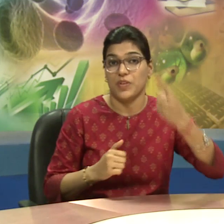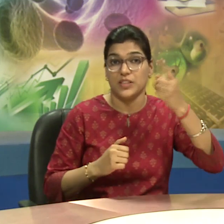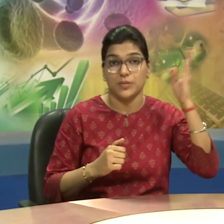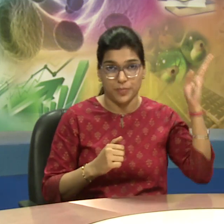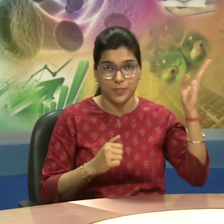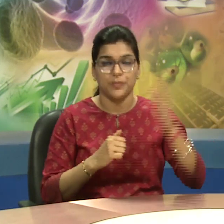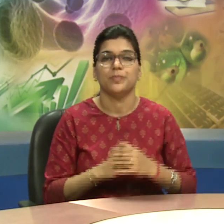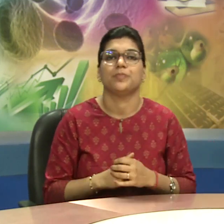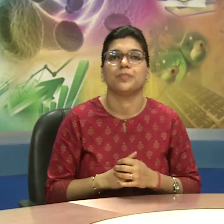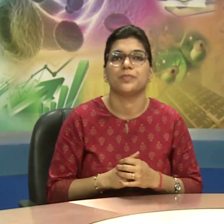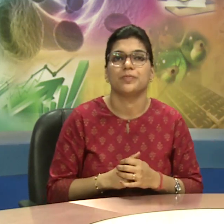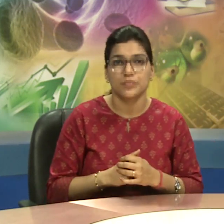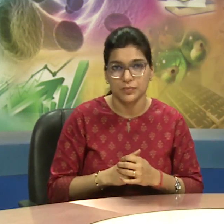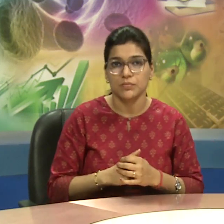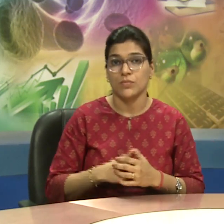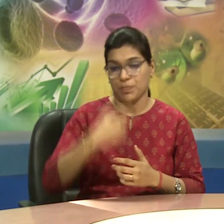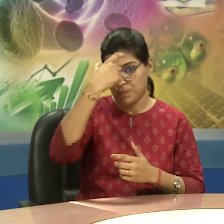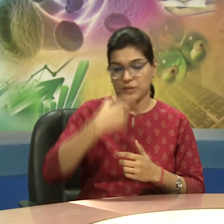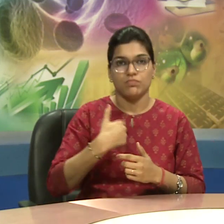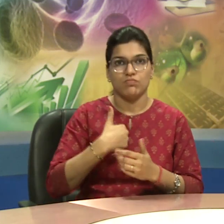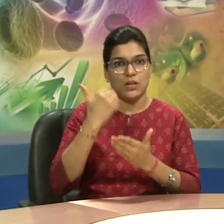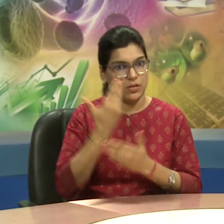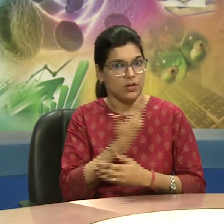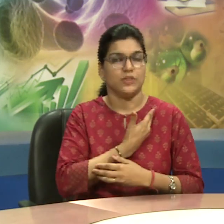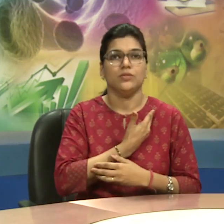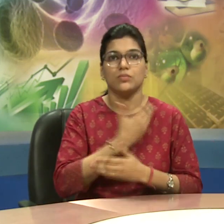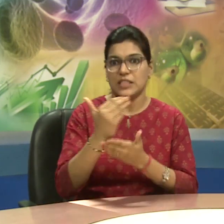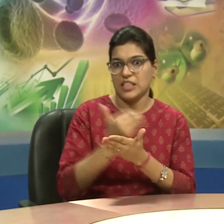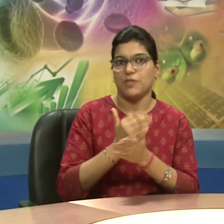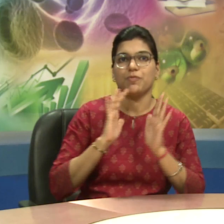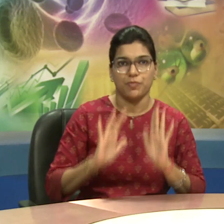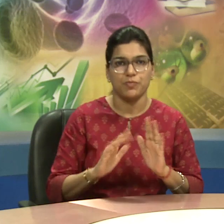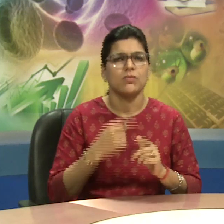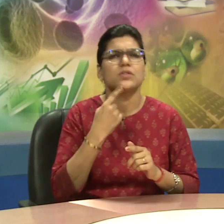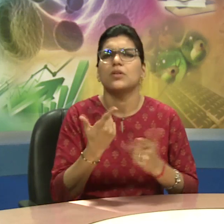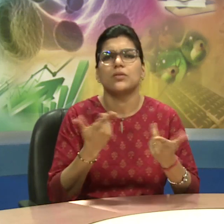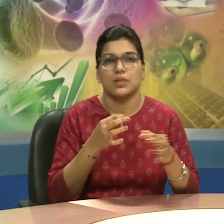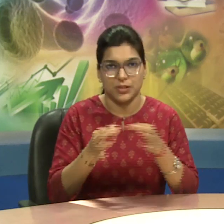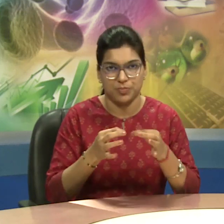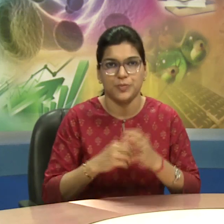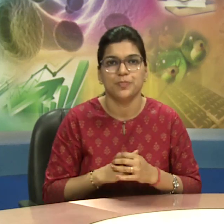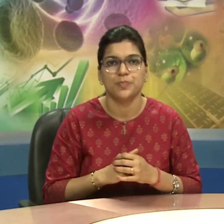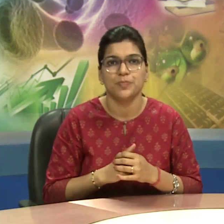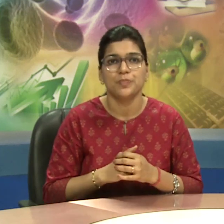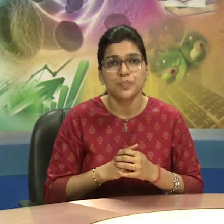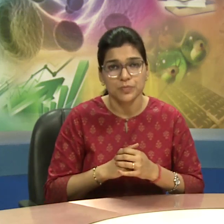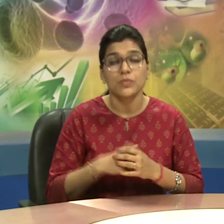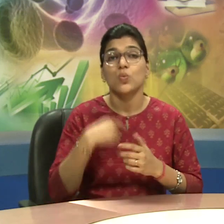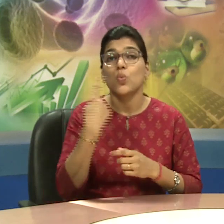Previously, we have discussed all the rights. Now we will read it in detail. The first one is right